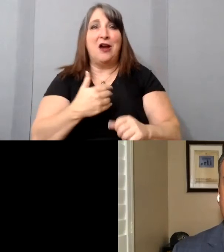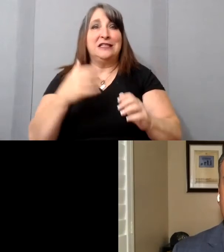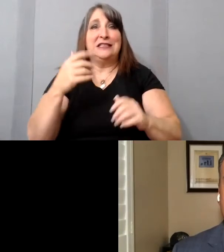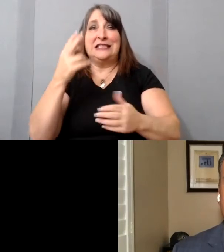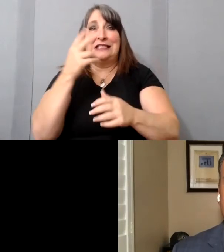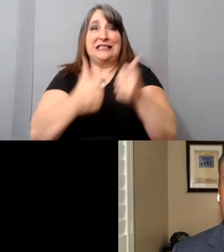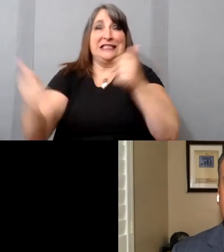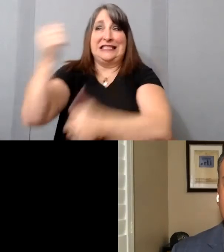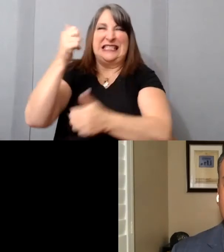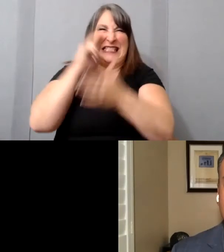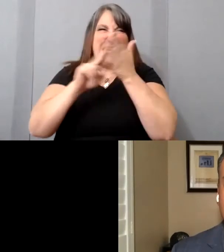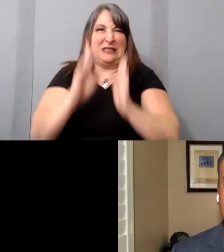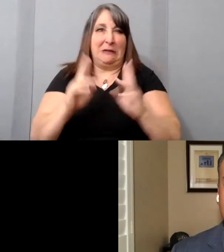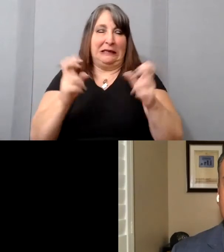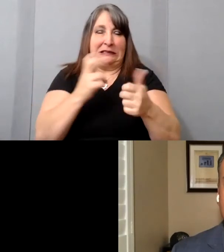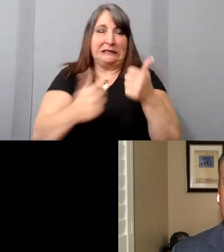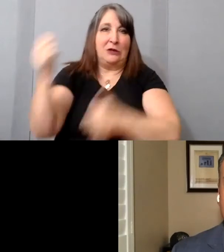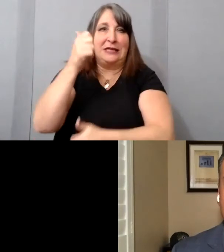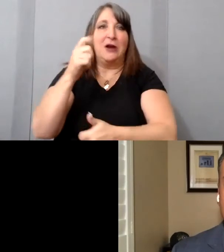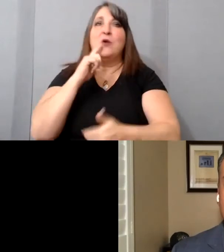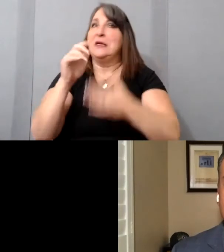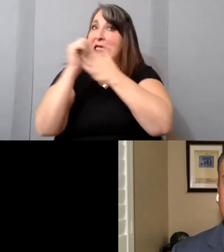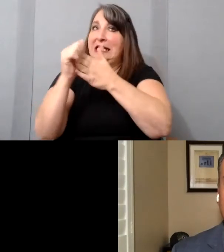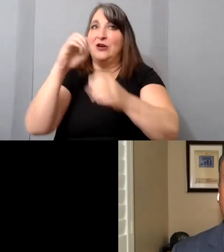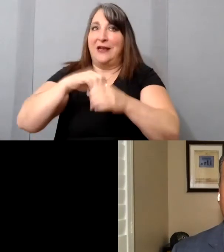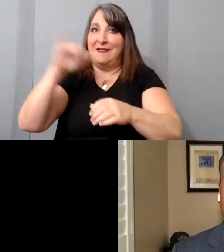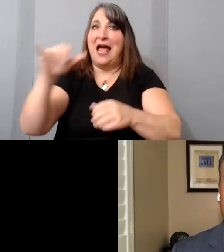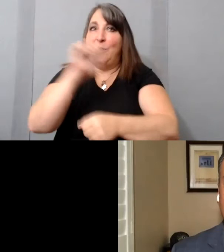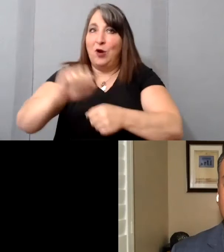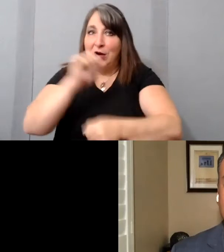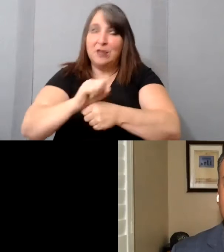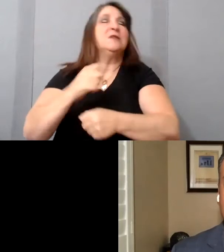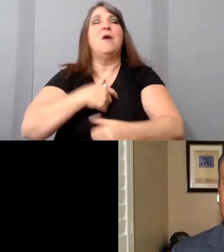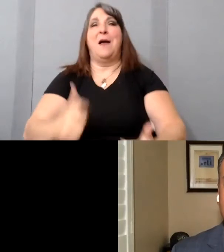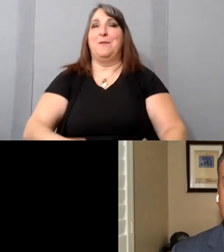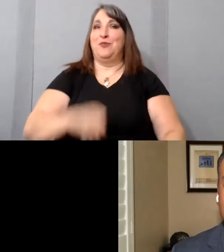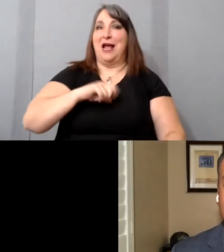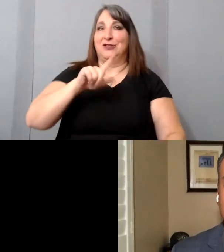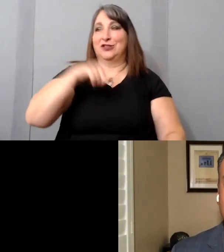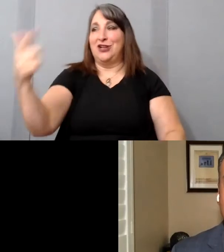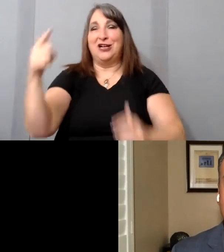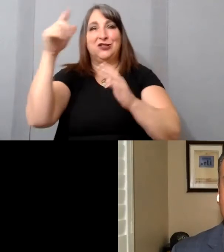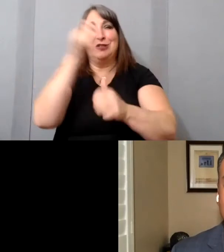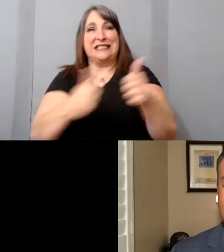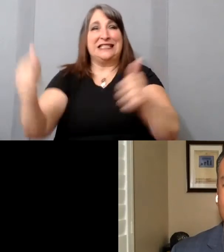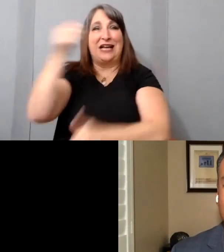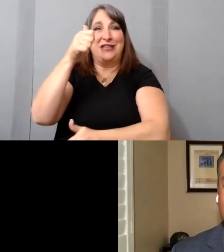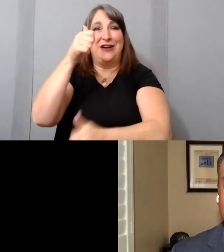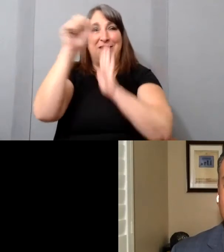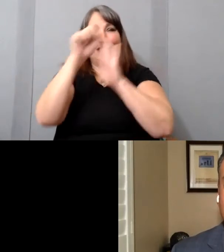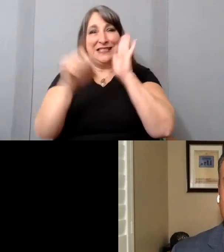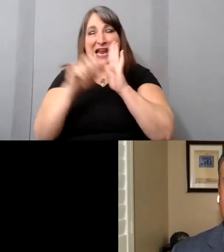was playing a leadership role in that effort. And so I'm proud to turn it over to Secretary of State, Alex Padilla.